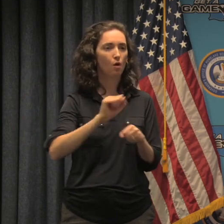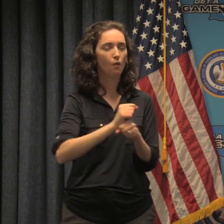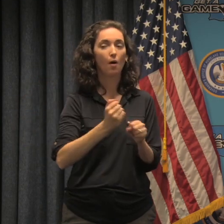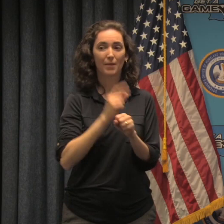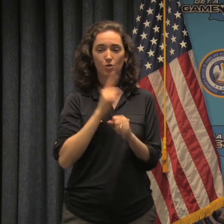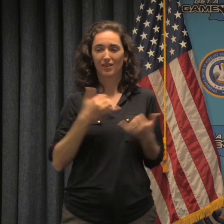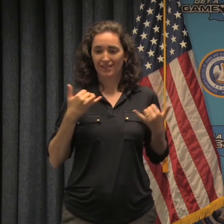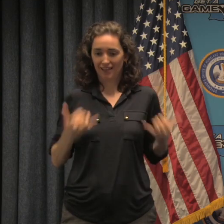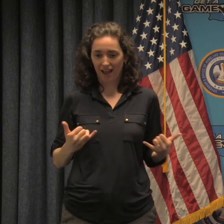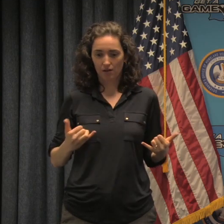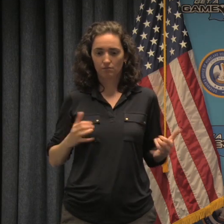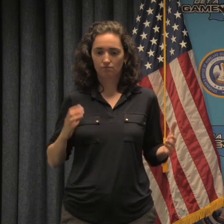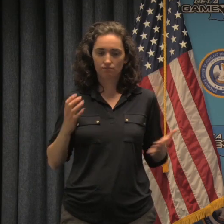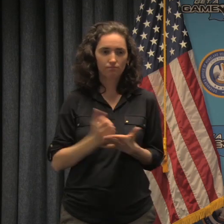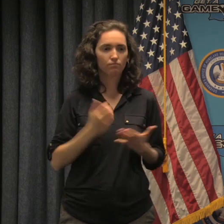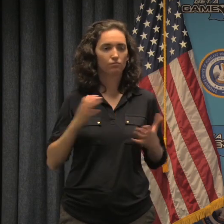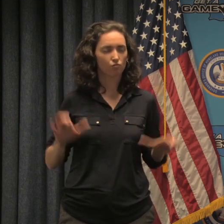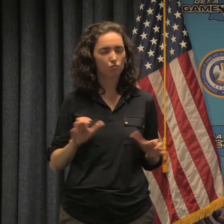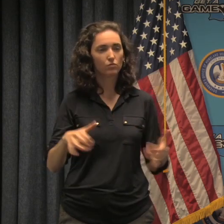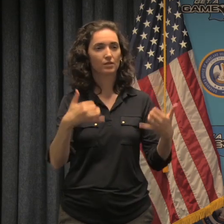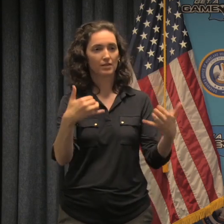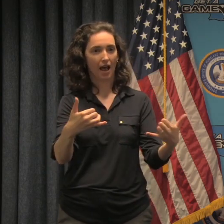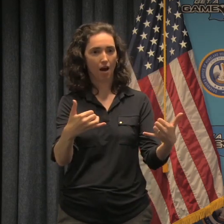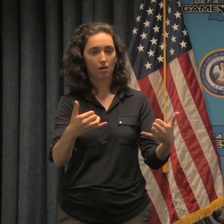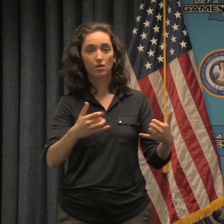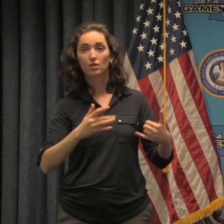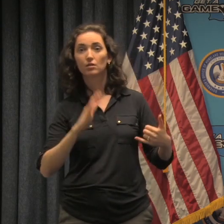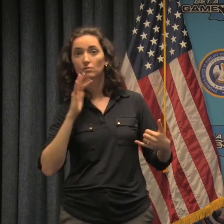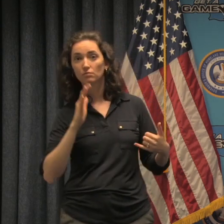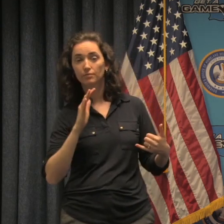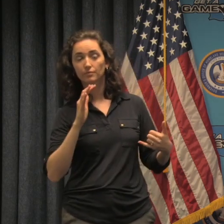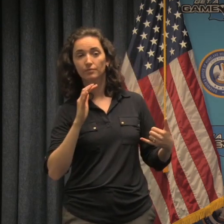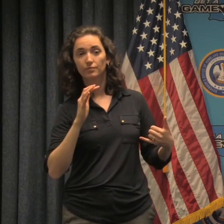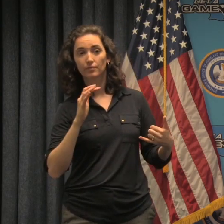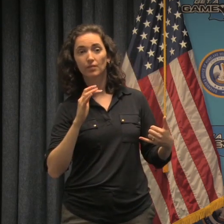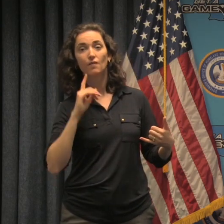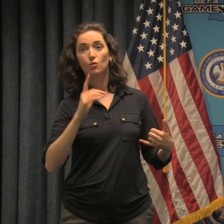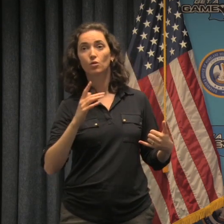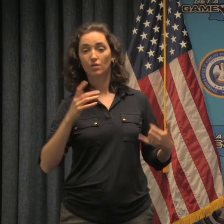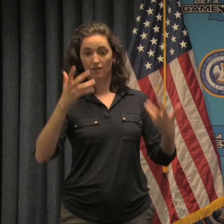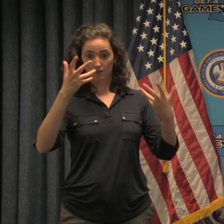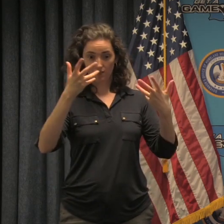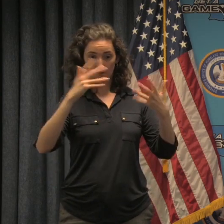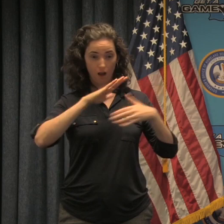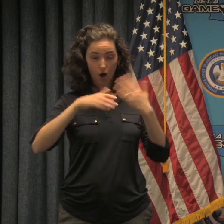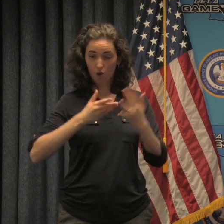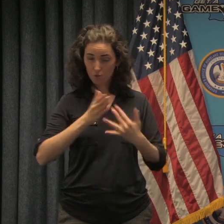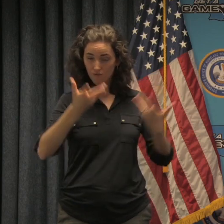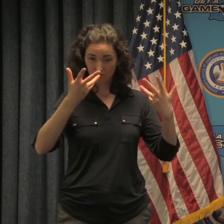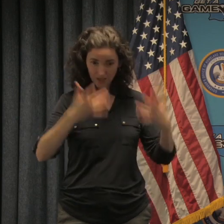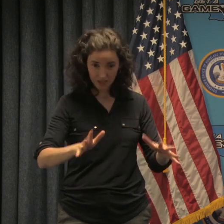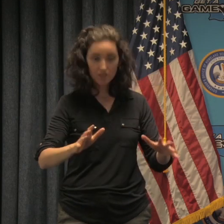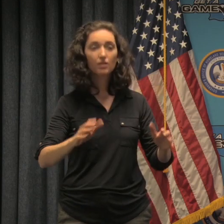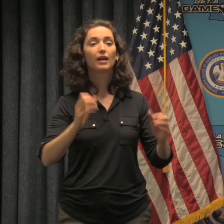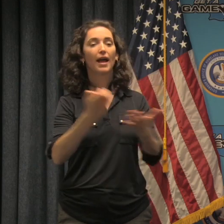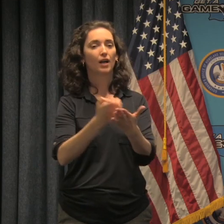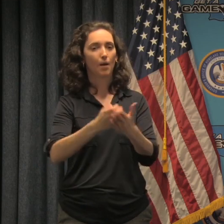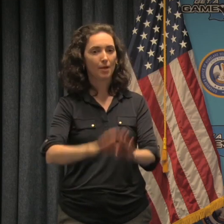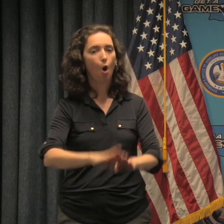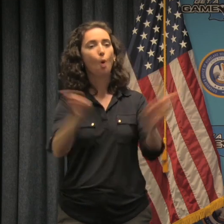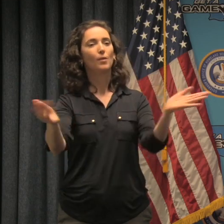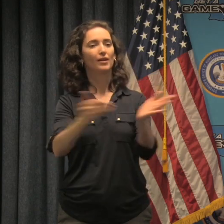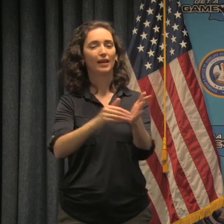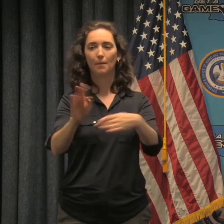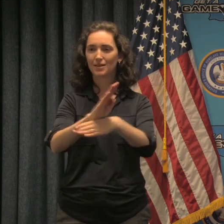can now, and that we're positioning ourselves to open the economy back up and get people back to work and get businesses